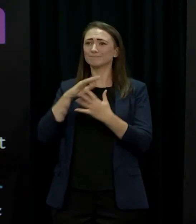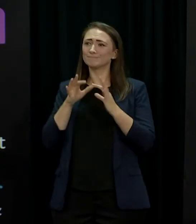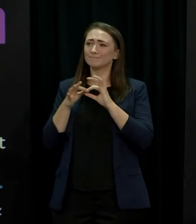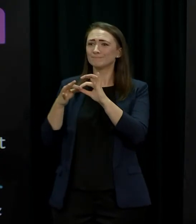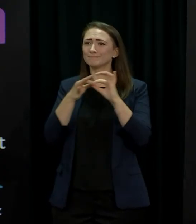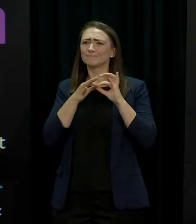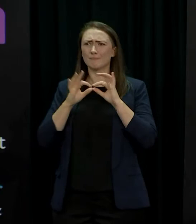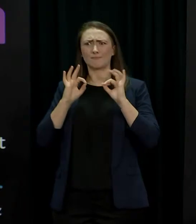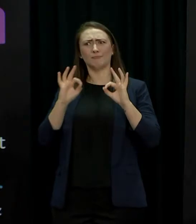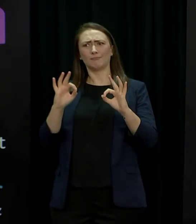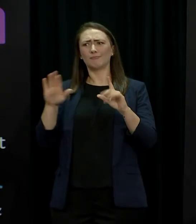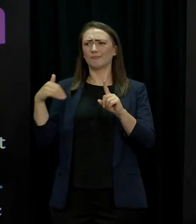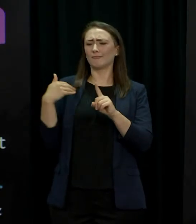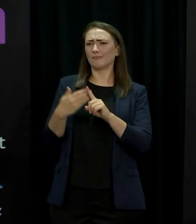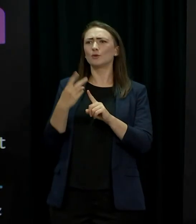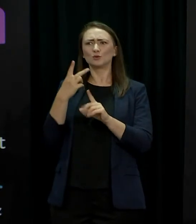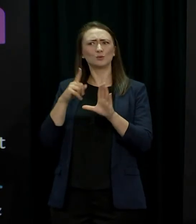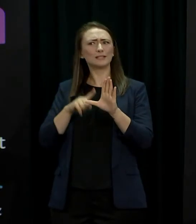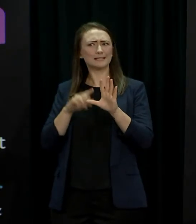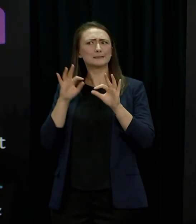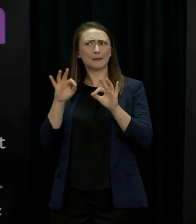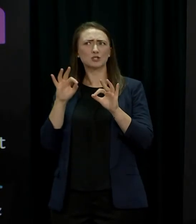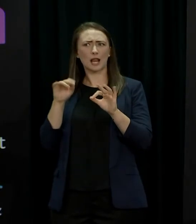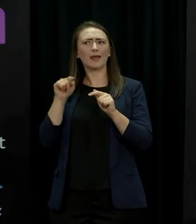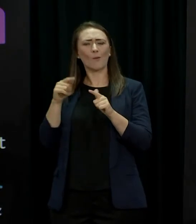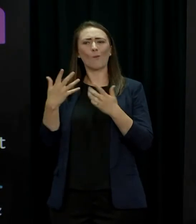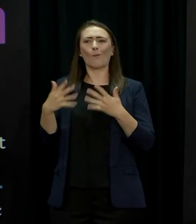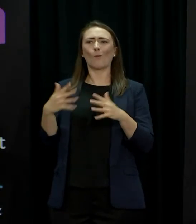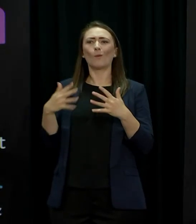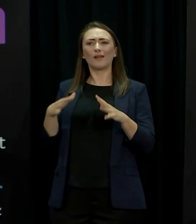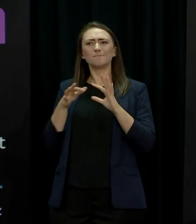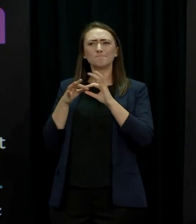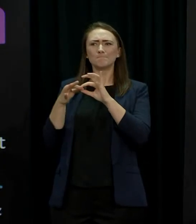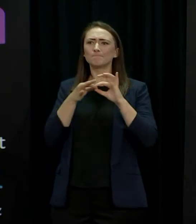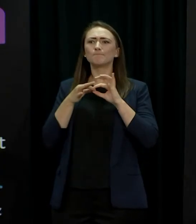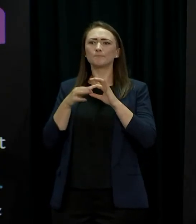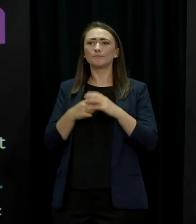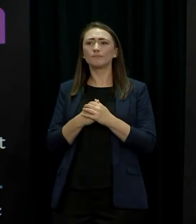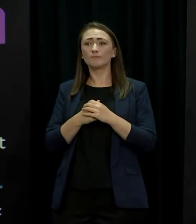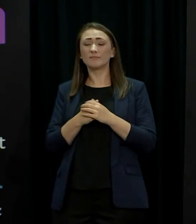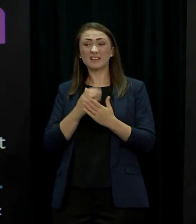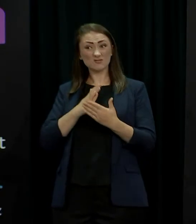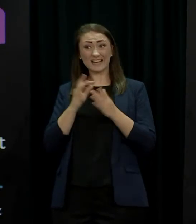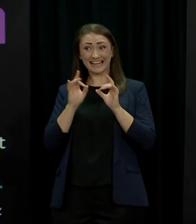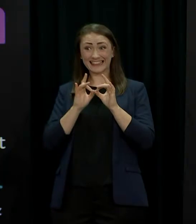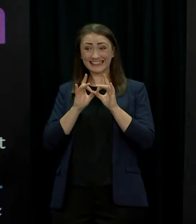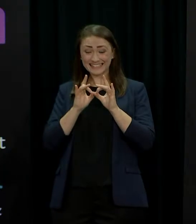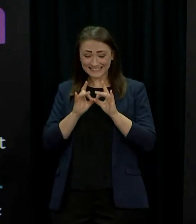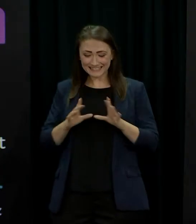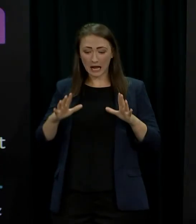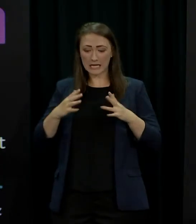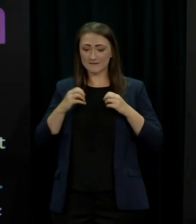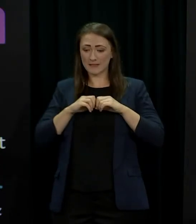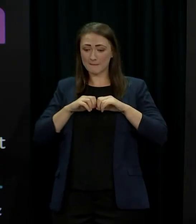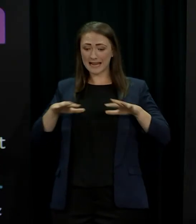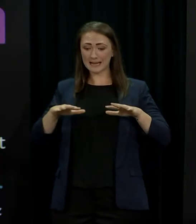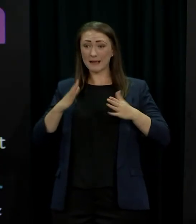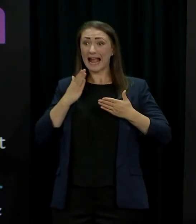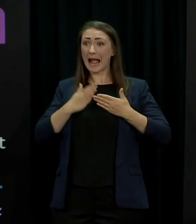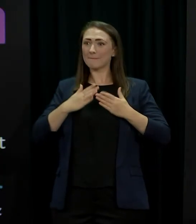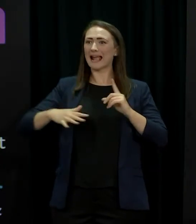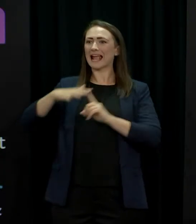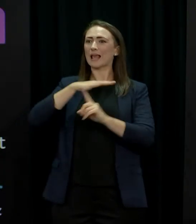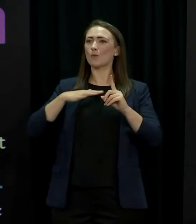made the point that at the very start of the pandemic, the very first communities to mobilise were iwi Māori, to protect